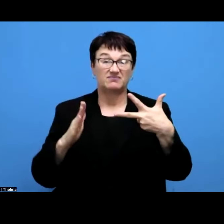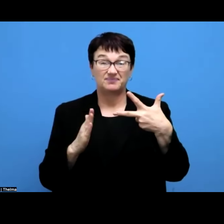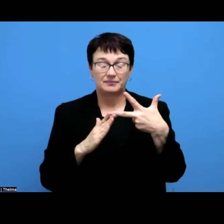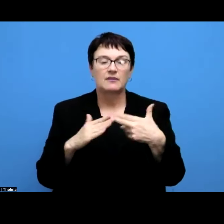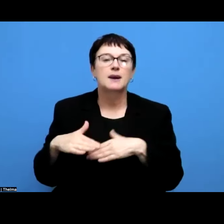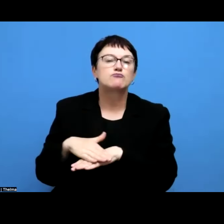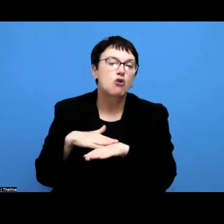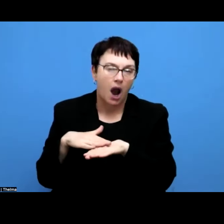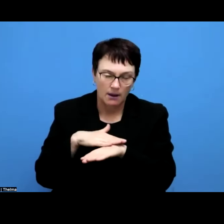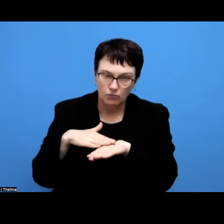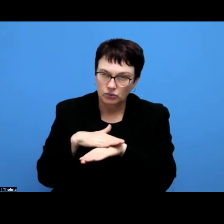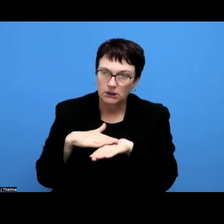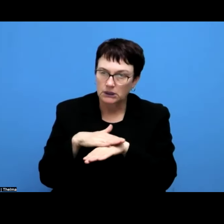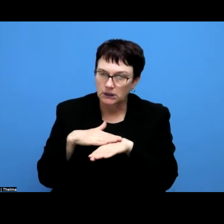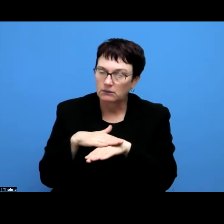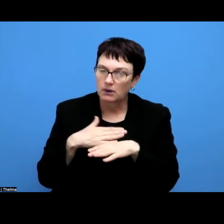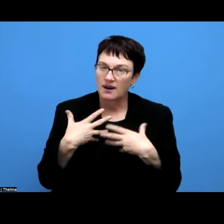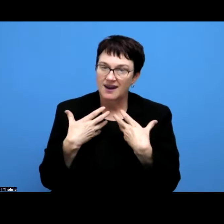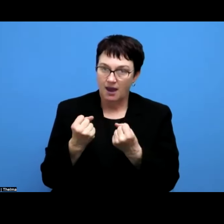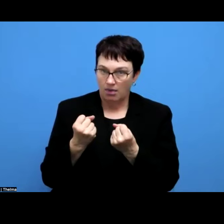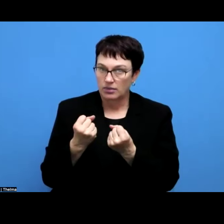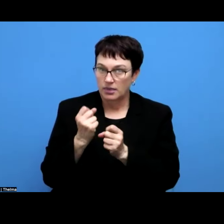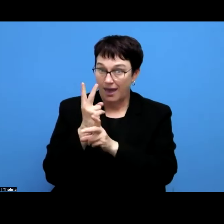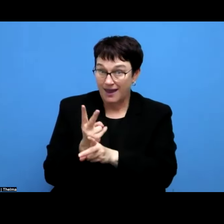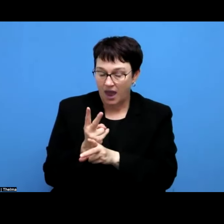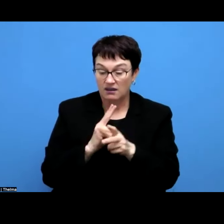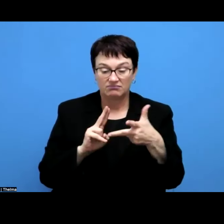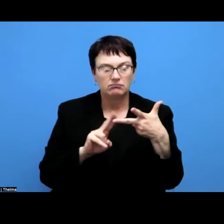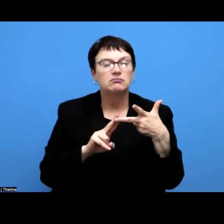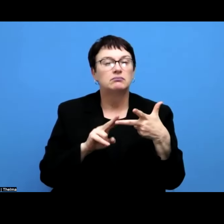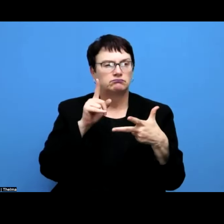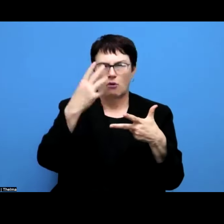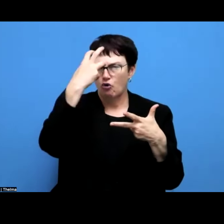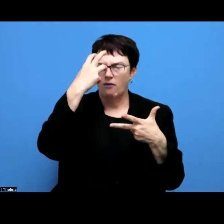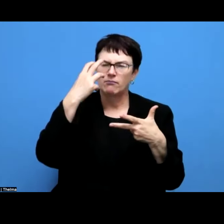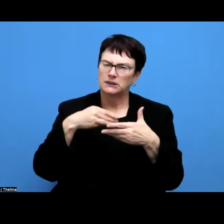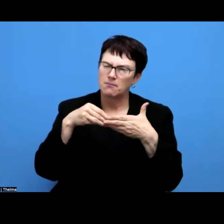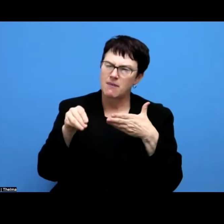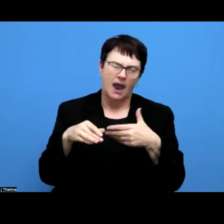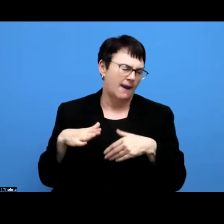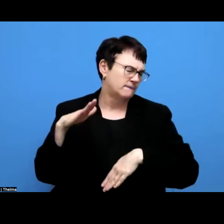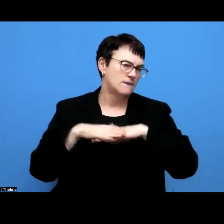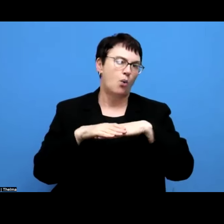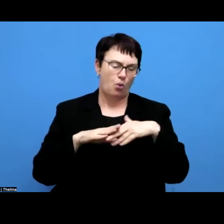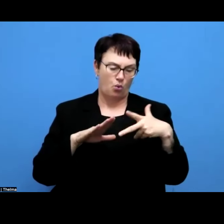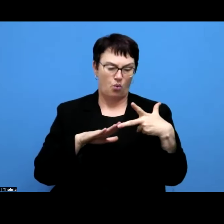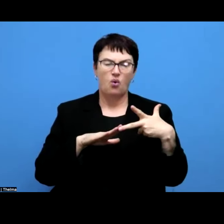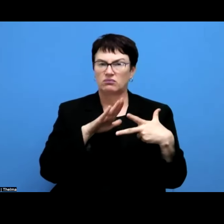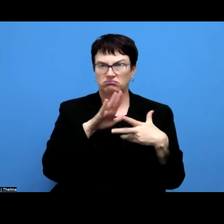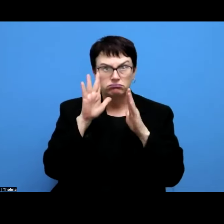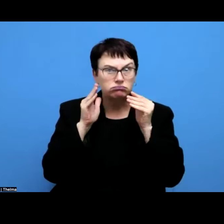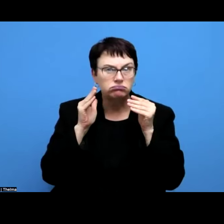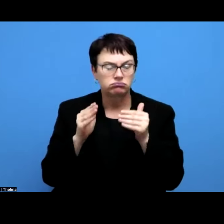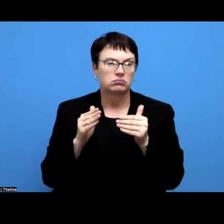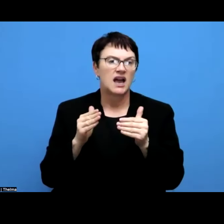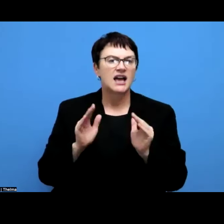is fully funded by the government to guarantee prevention and promotive services. And the second one